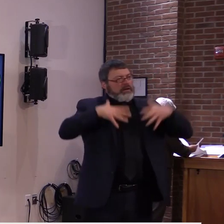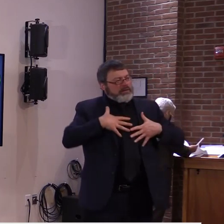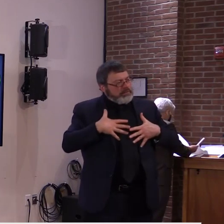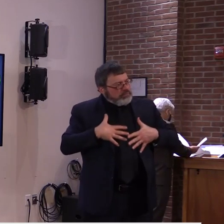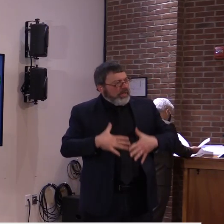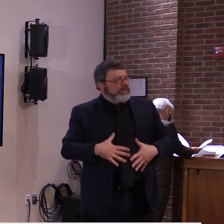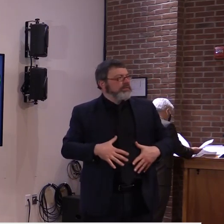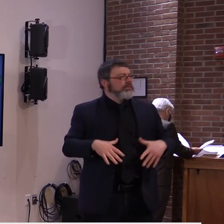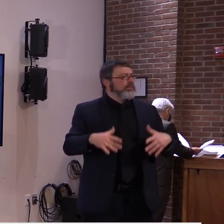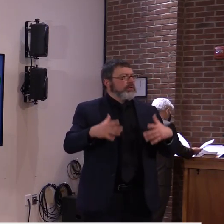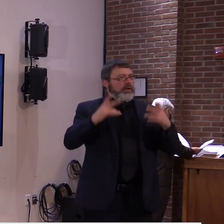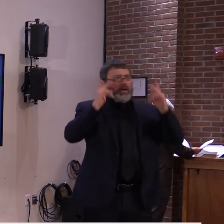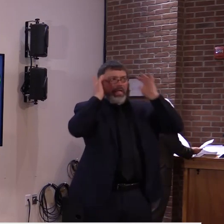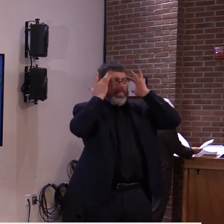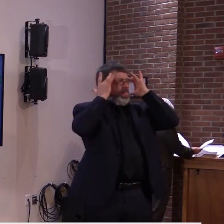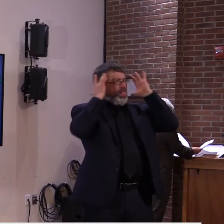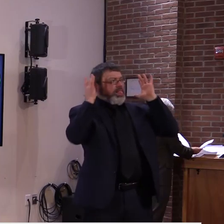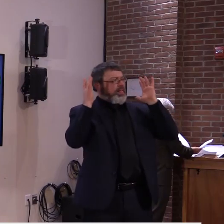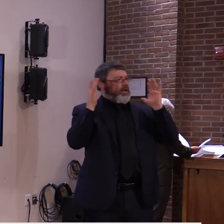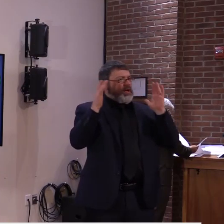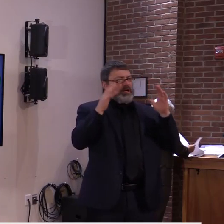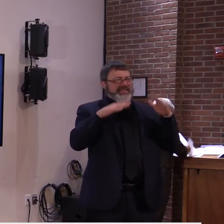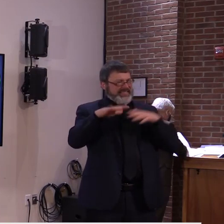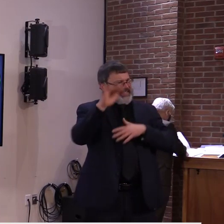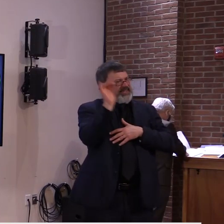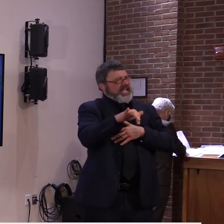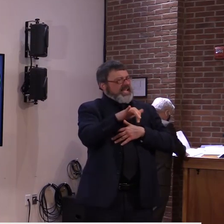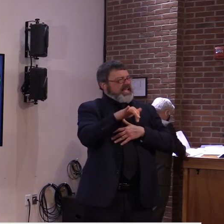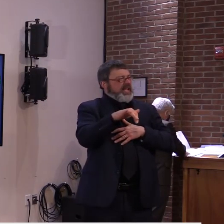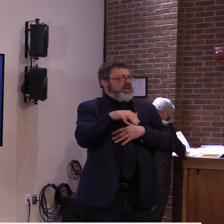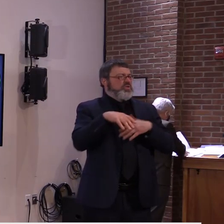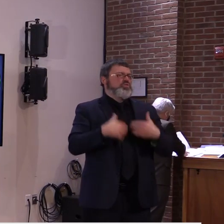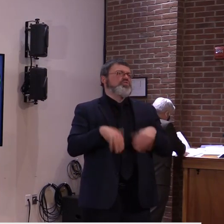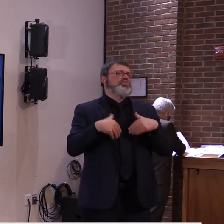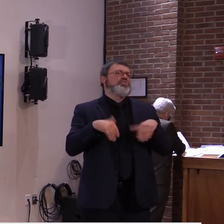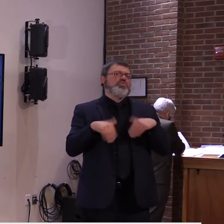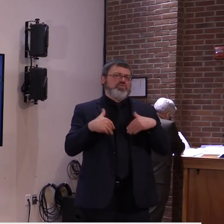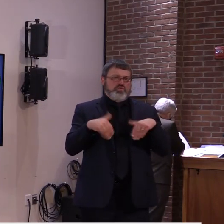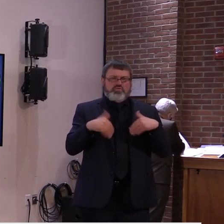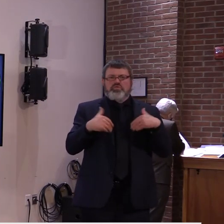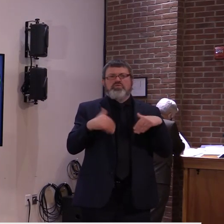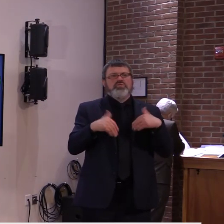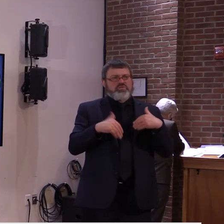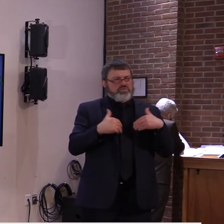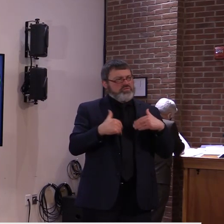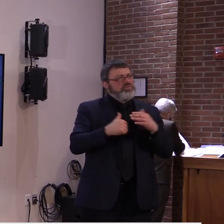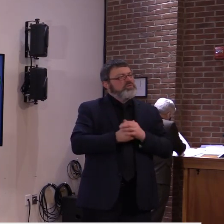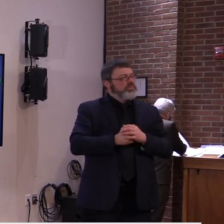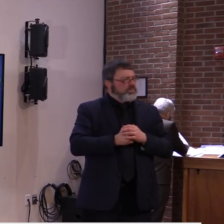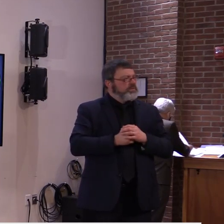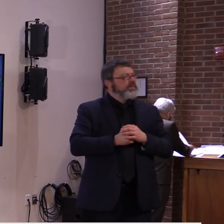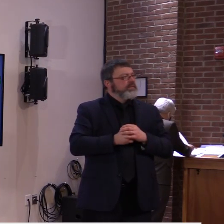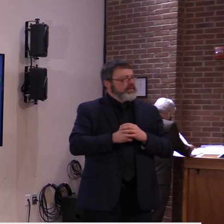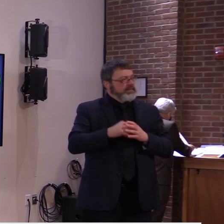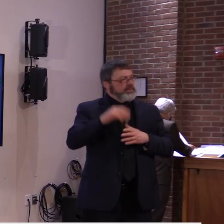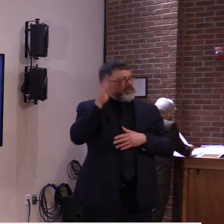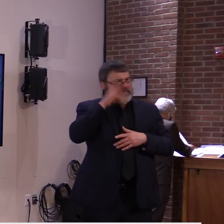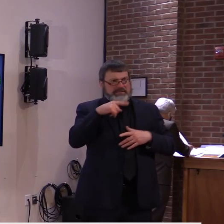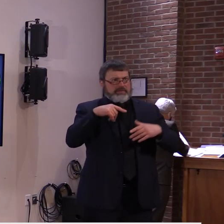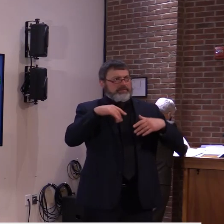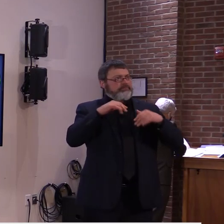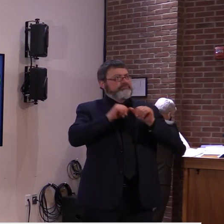our lives, wondering if that headache or that cold is something we need to worry about. I